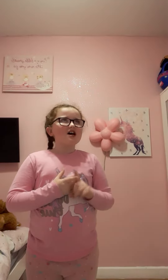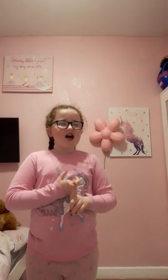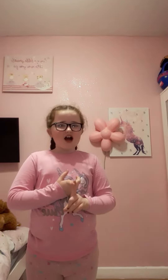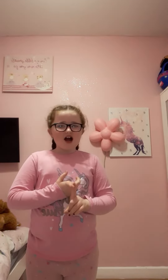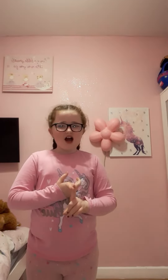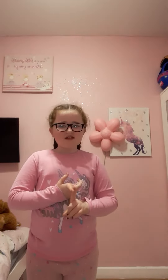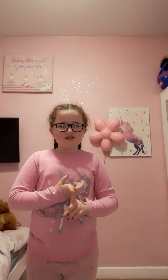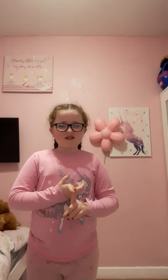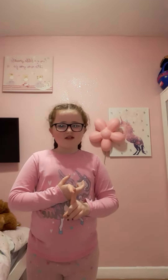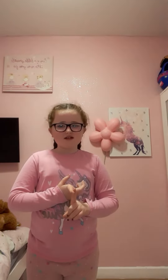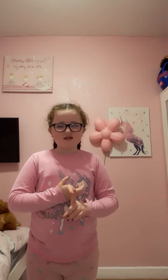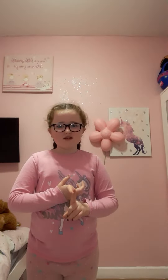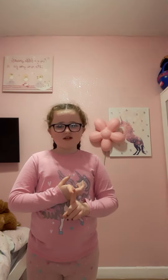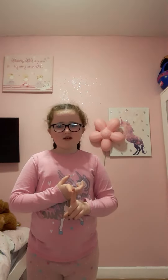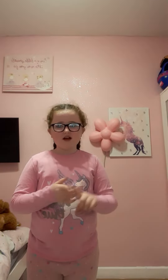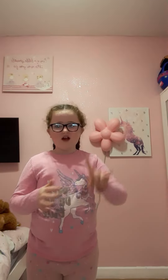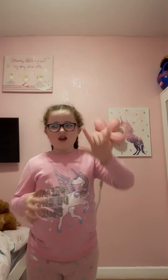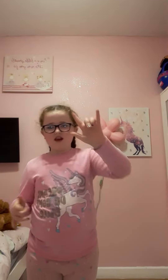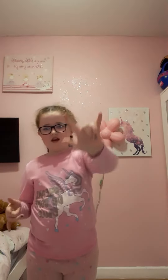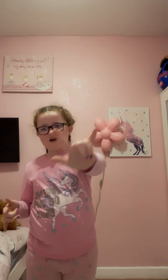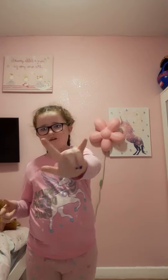and love